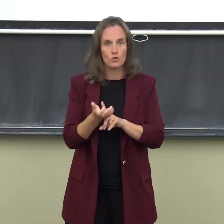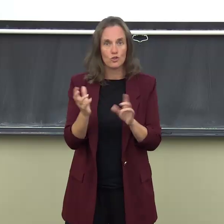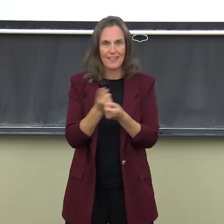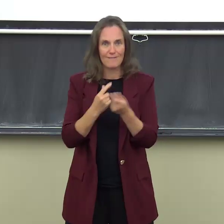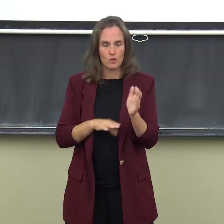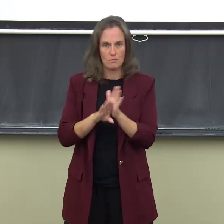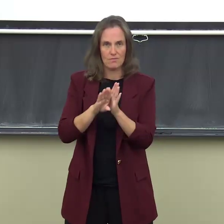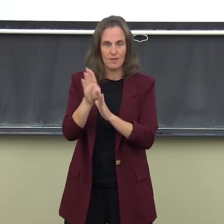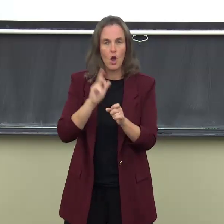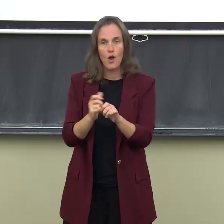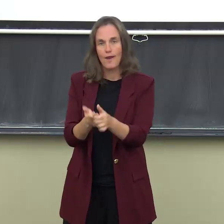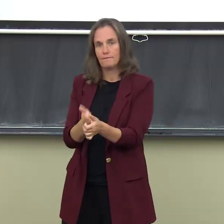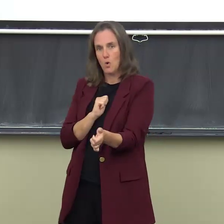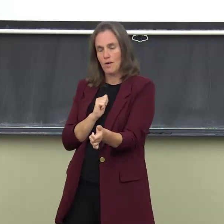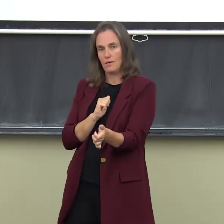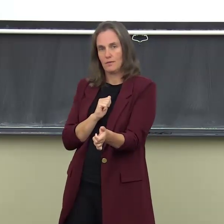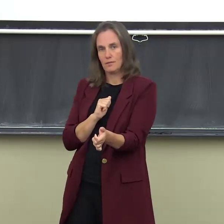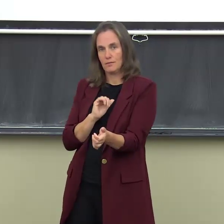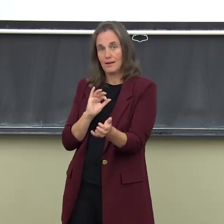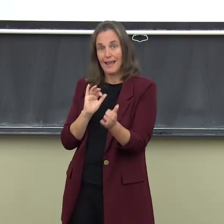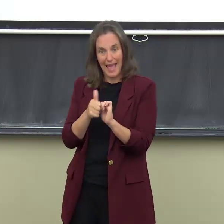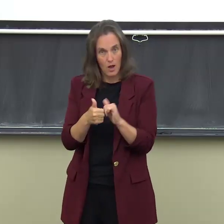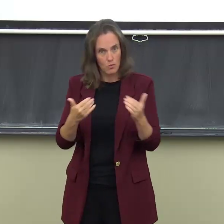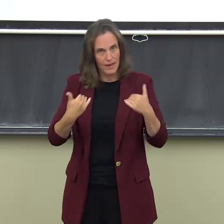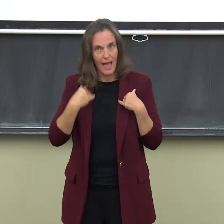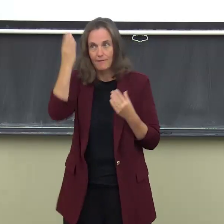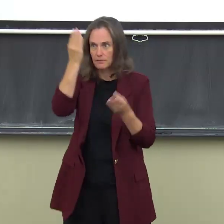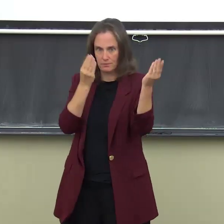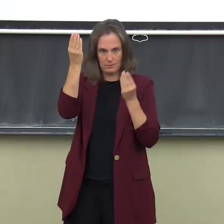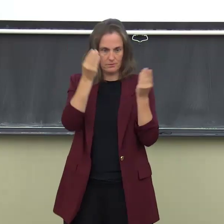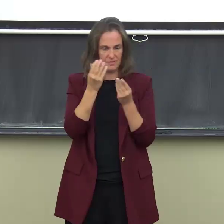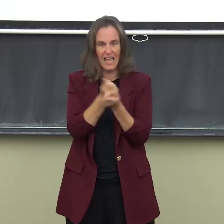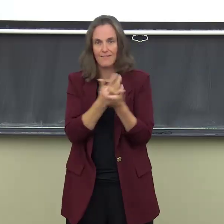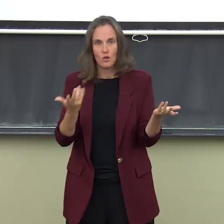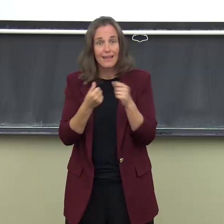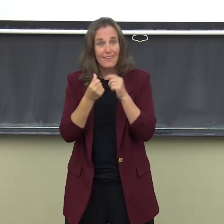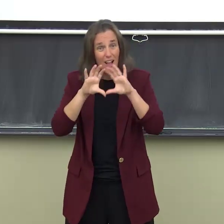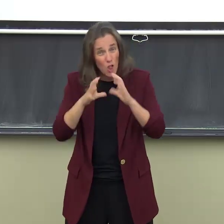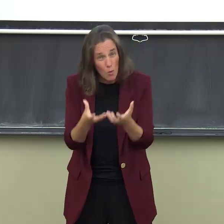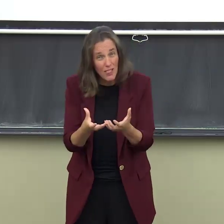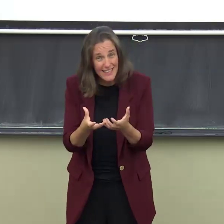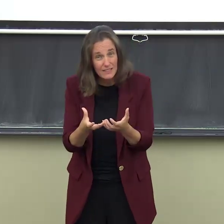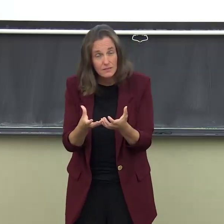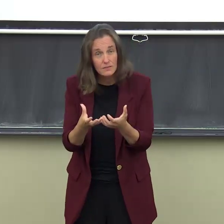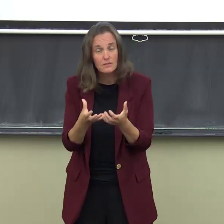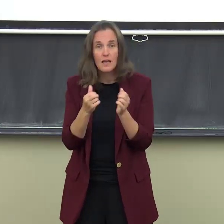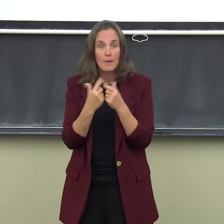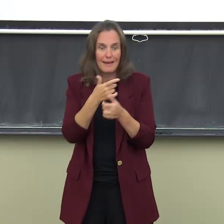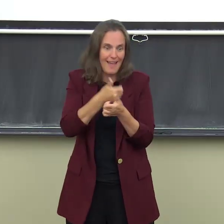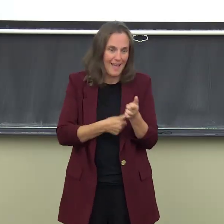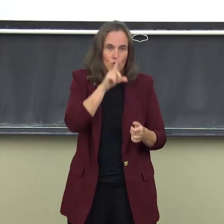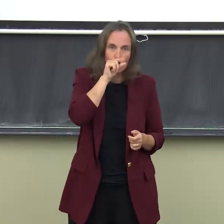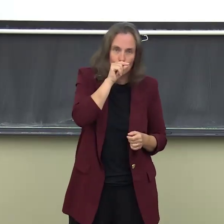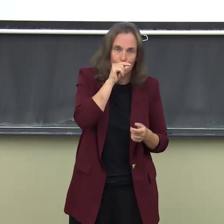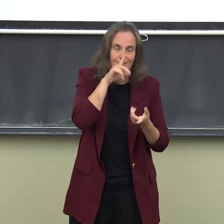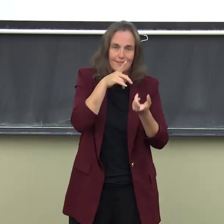around avoiding how we have everything that we have, right? This is all in globalization, like it's every chicken is coming home